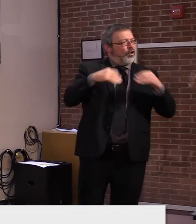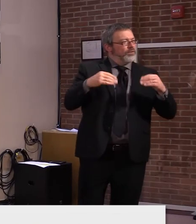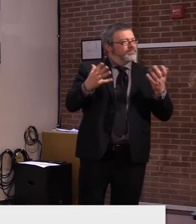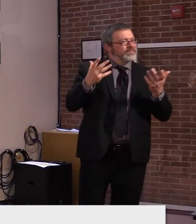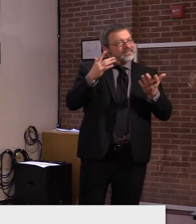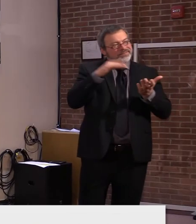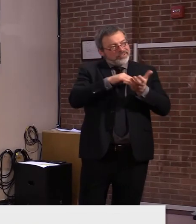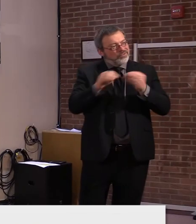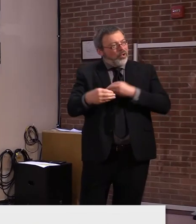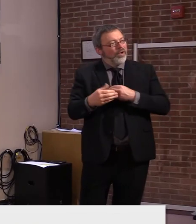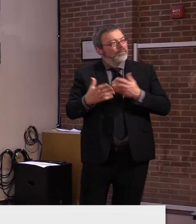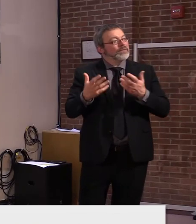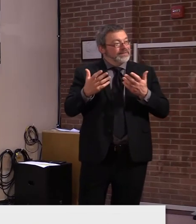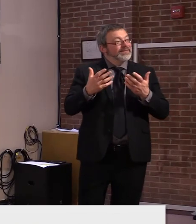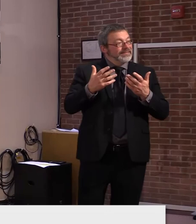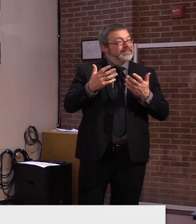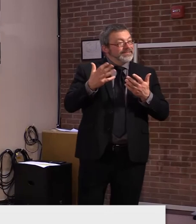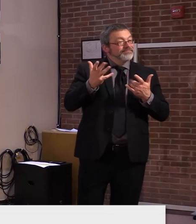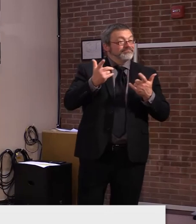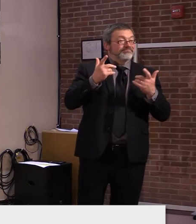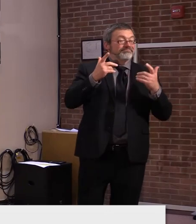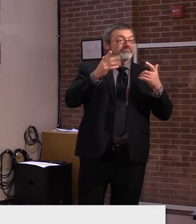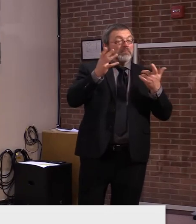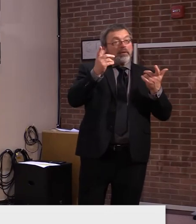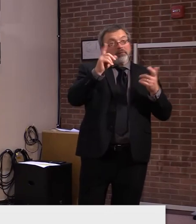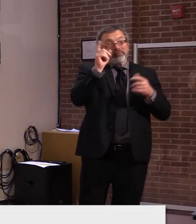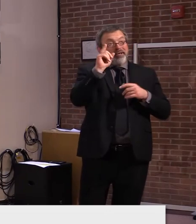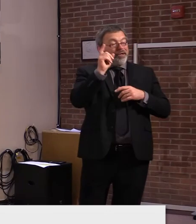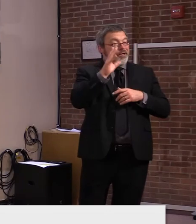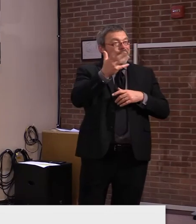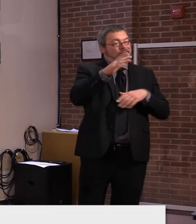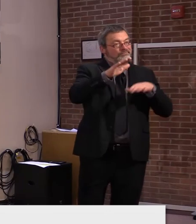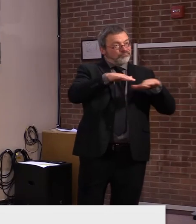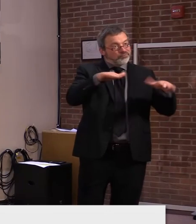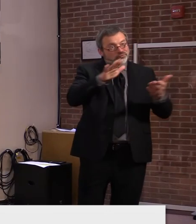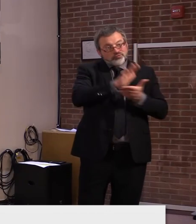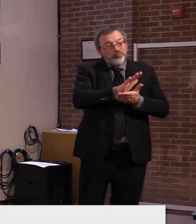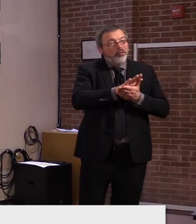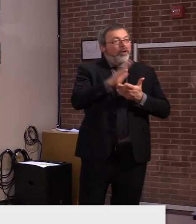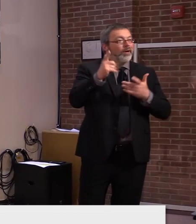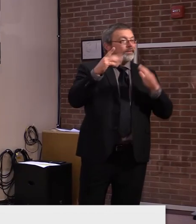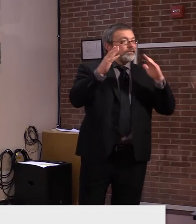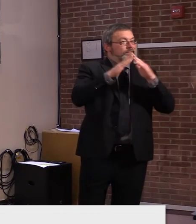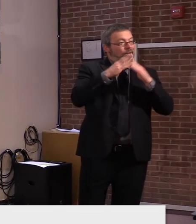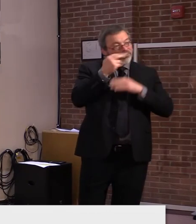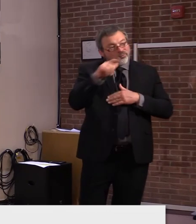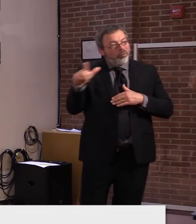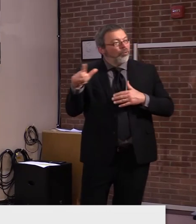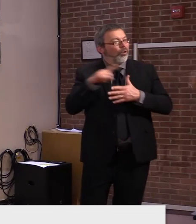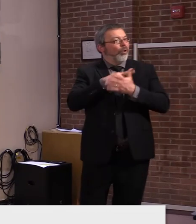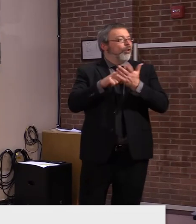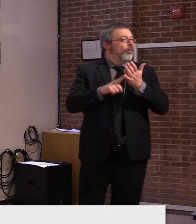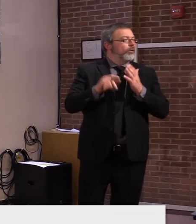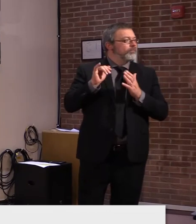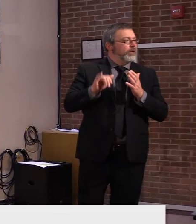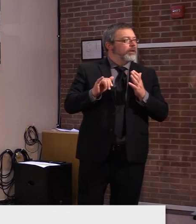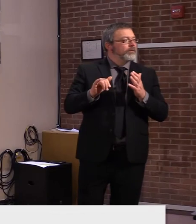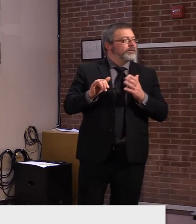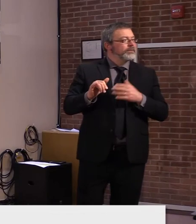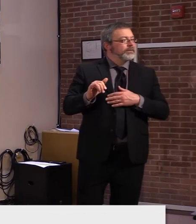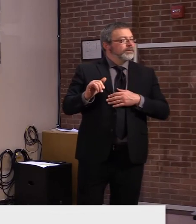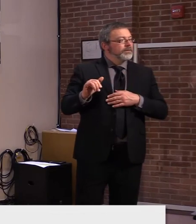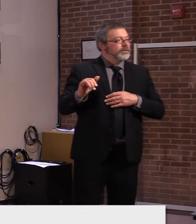or town clerks. Your reader must have been in one of my meetings this morning. That is something